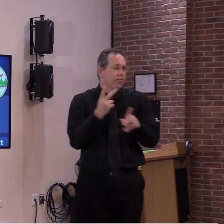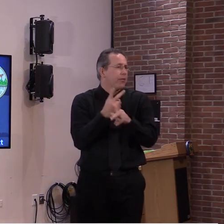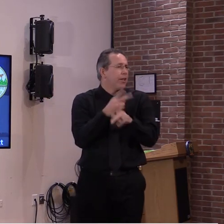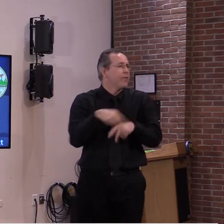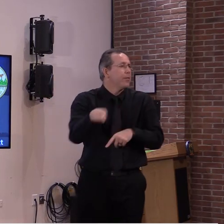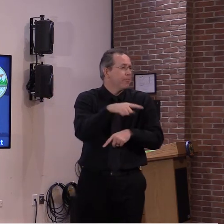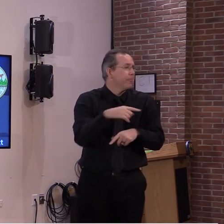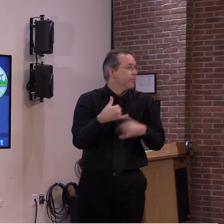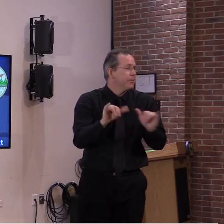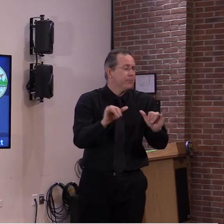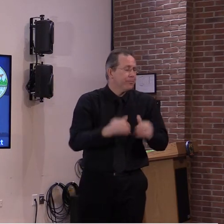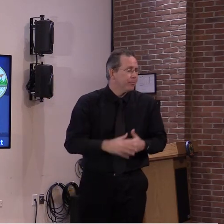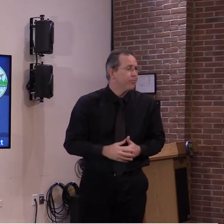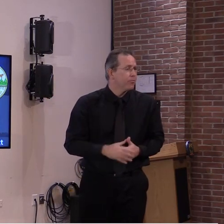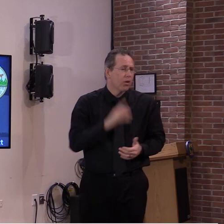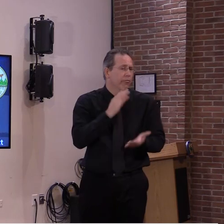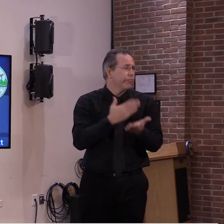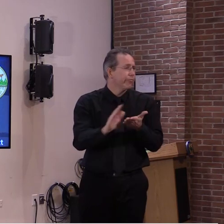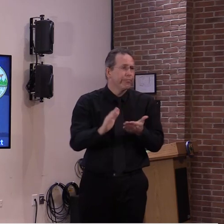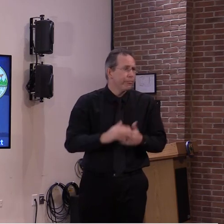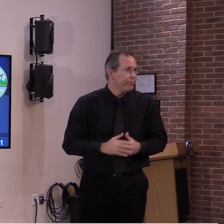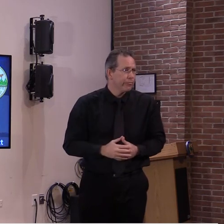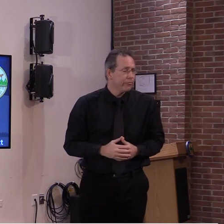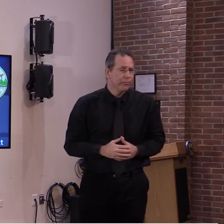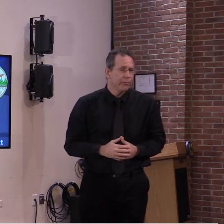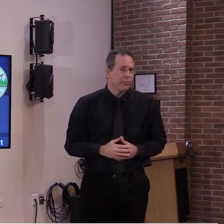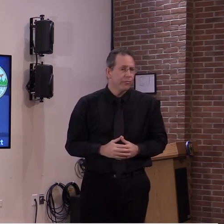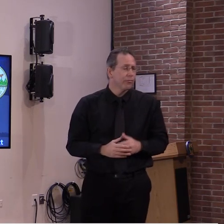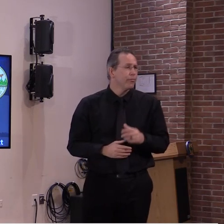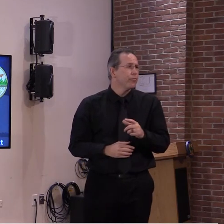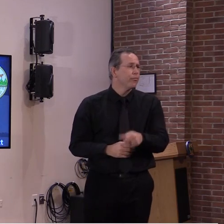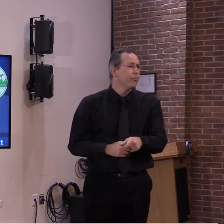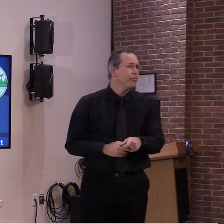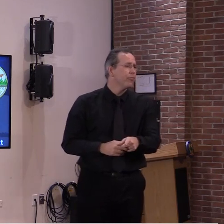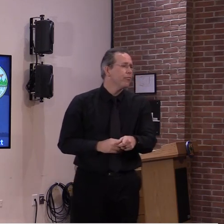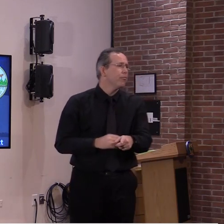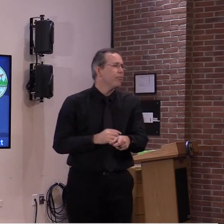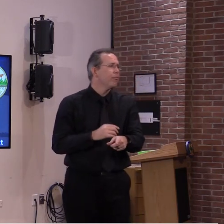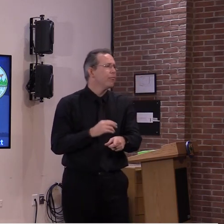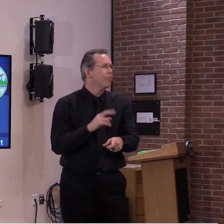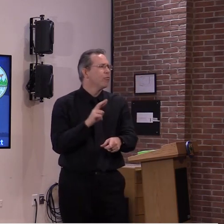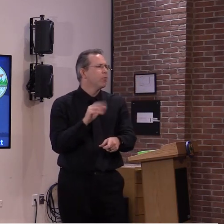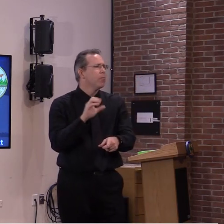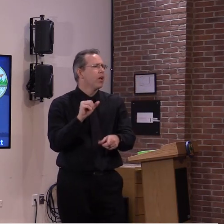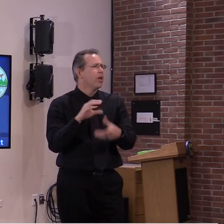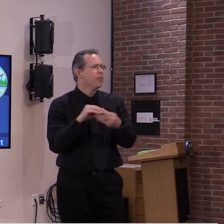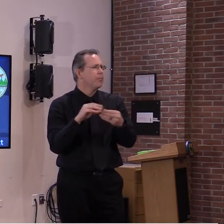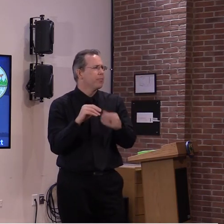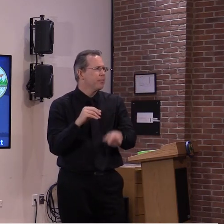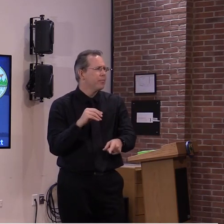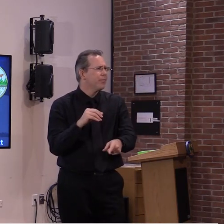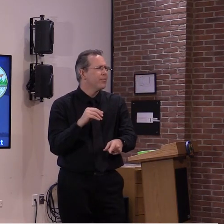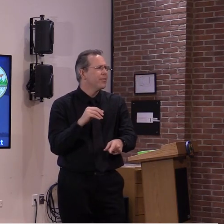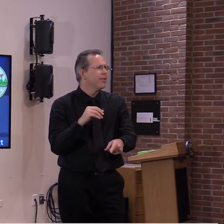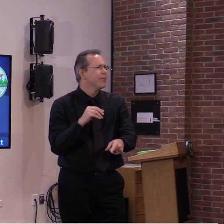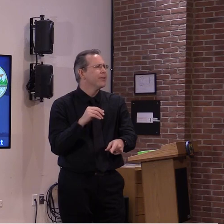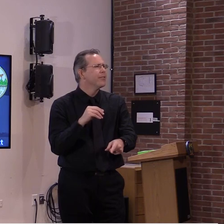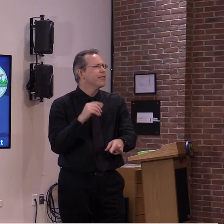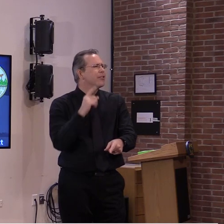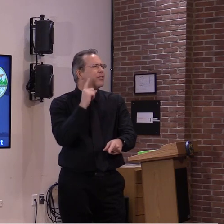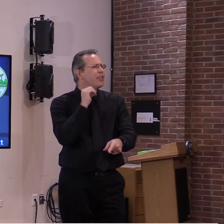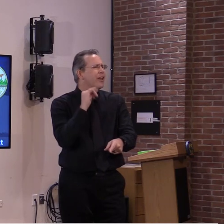I also think, Dr. Levine, it sounds like maybe Steve is equating 1B. He's still looking at 1B.